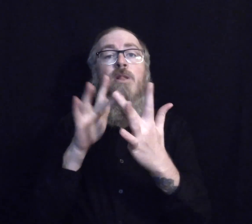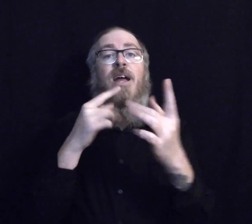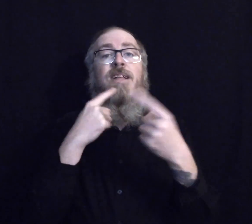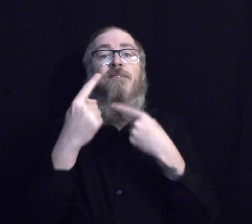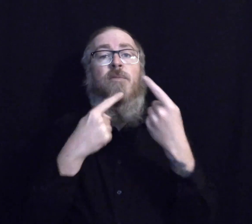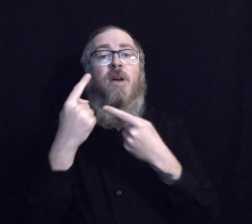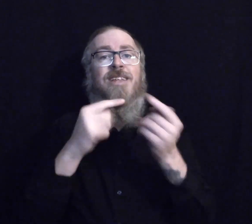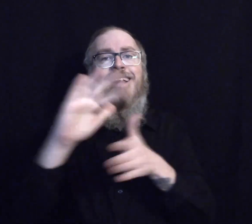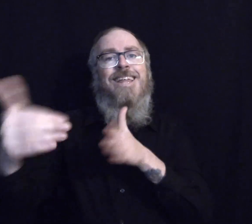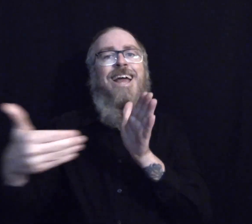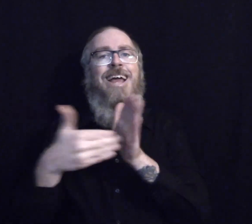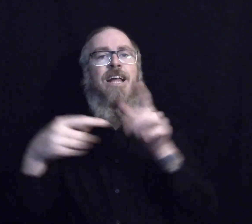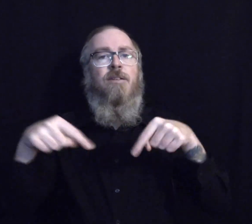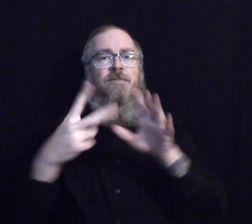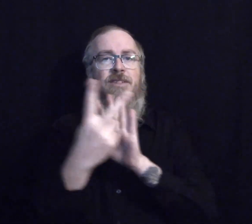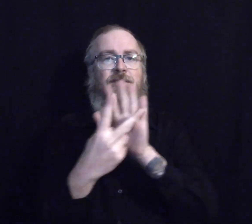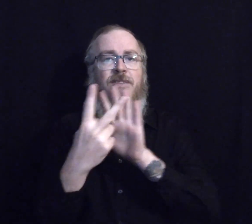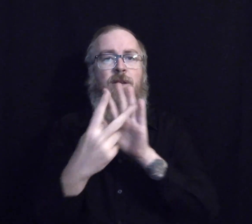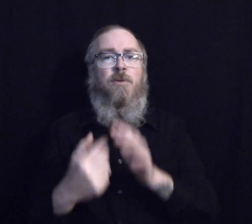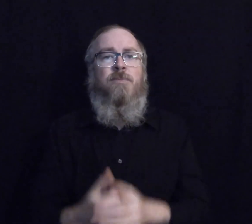contact information at the end of the video.